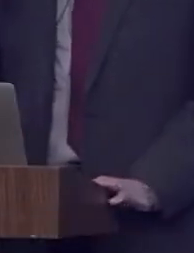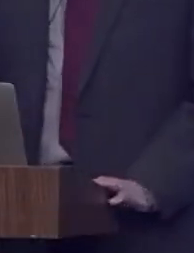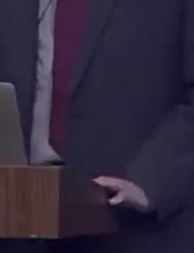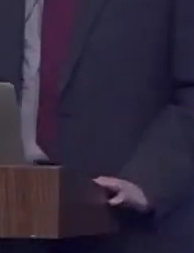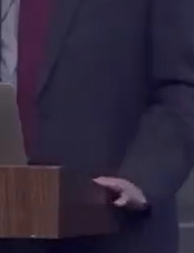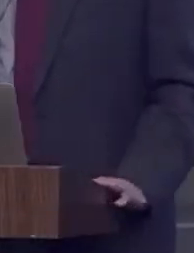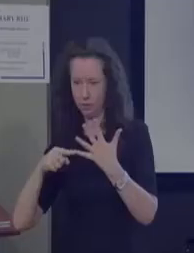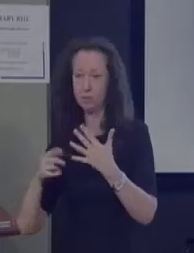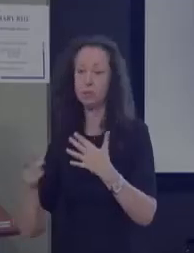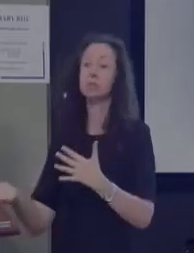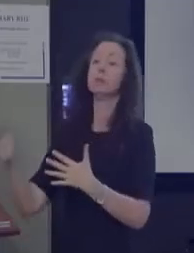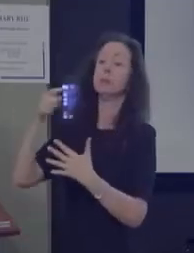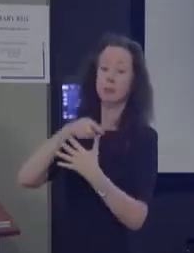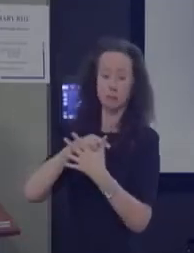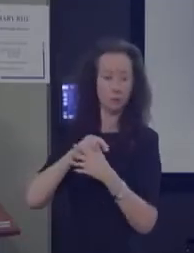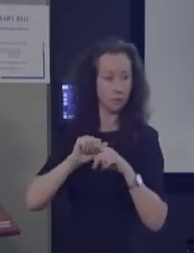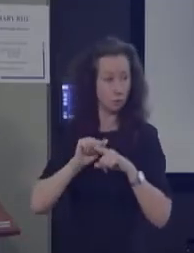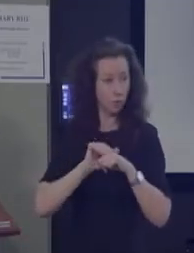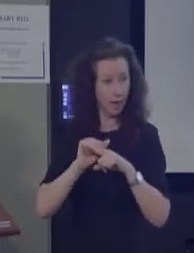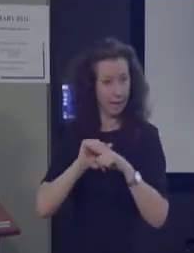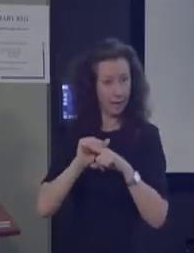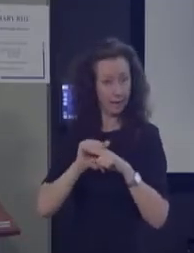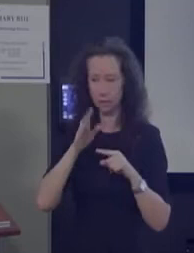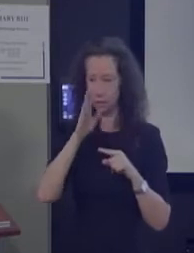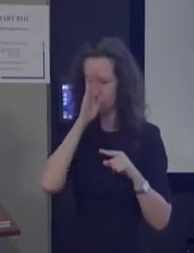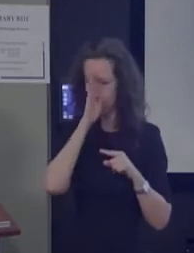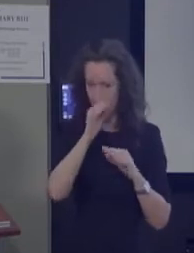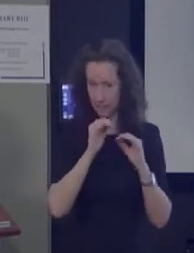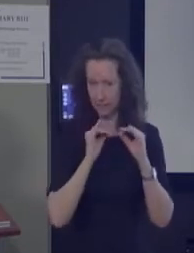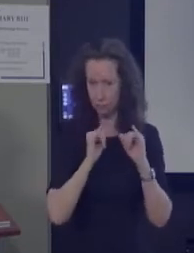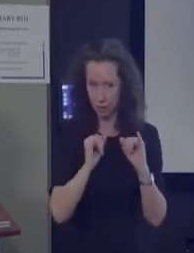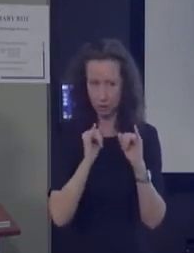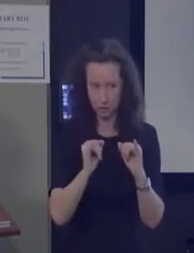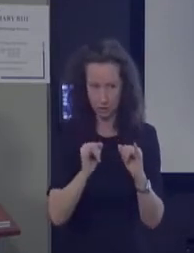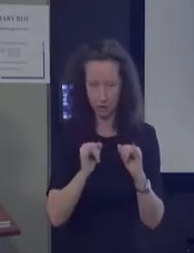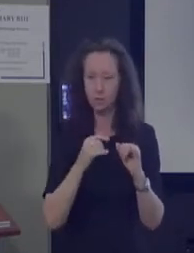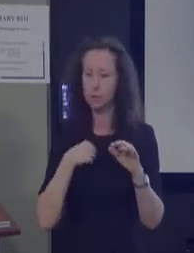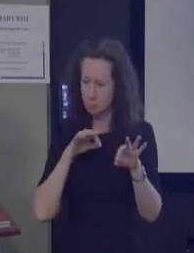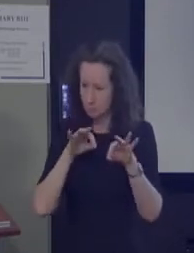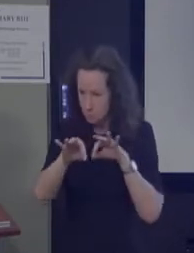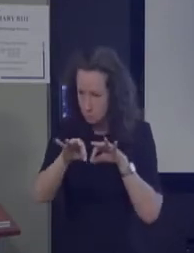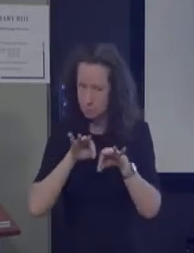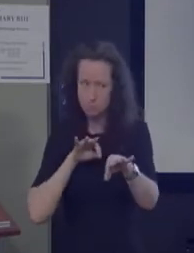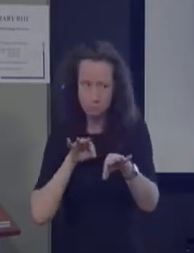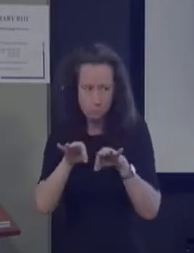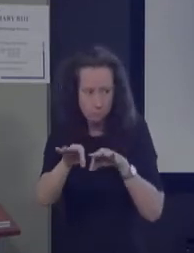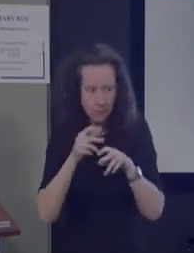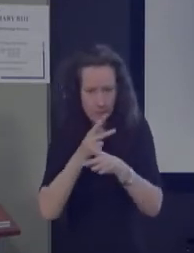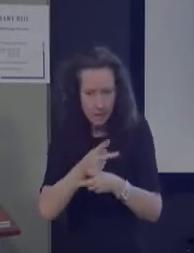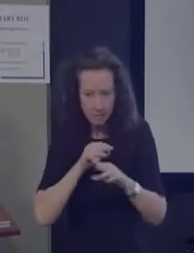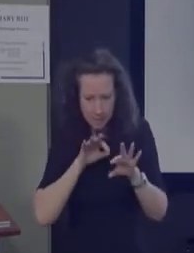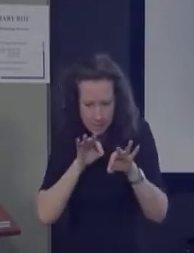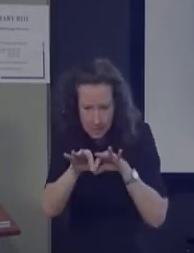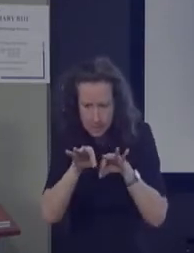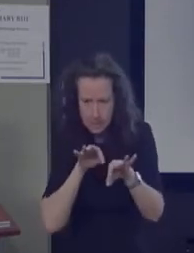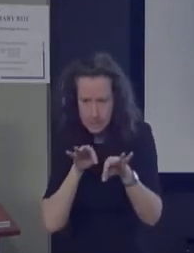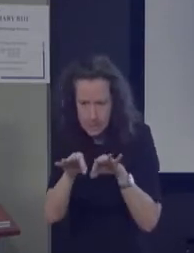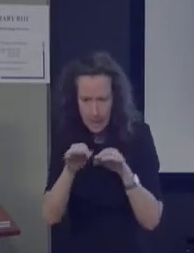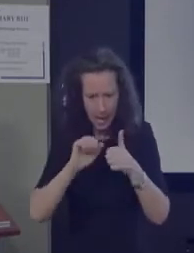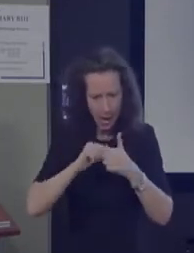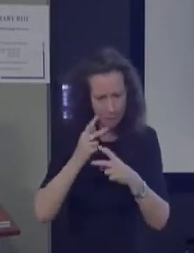in the training condition, we use direct instruction. We explain to the kids extremely carefully why their answer is right or